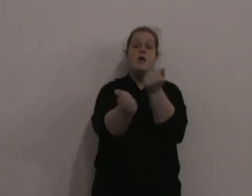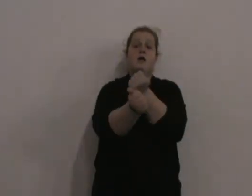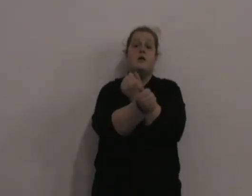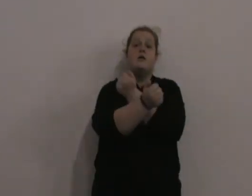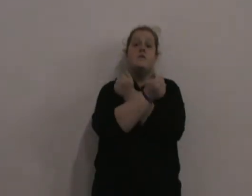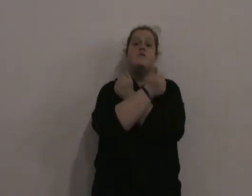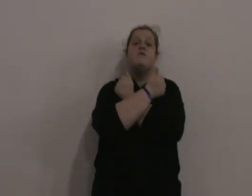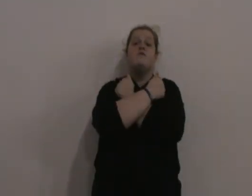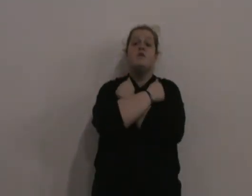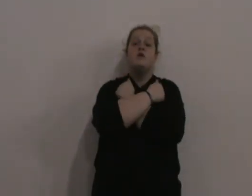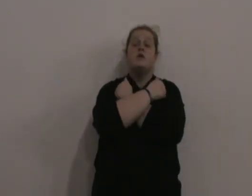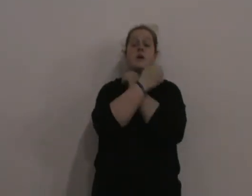Love